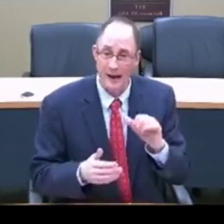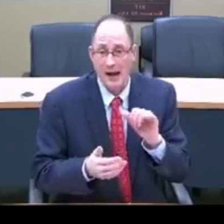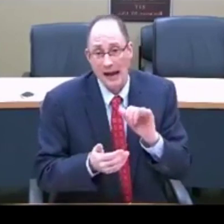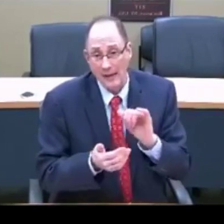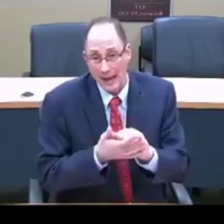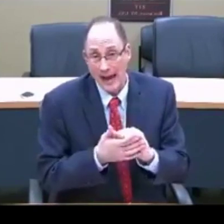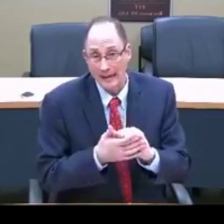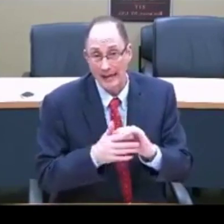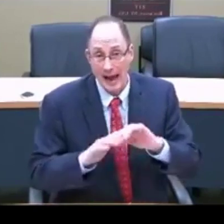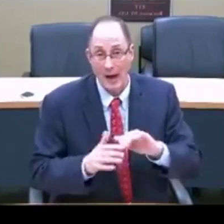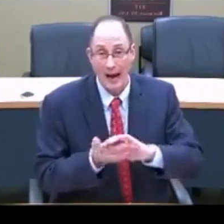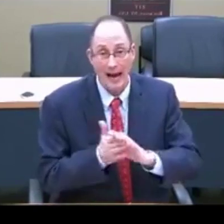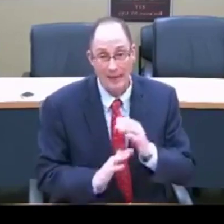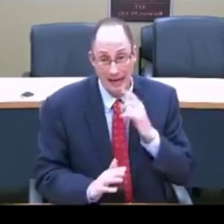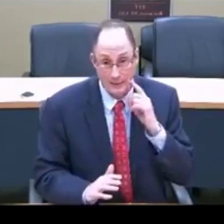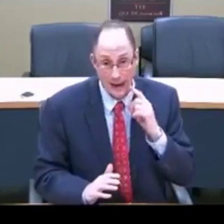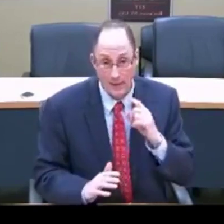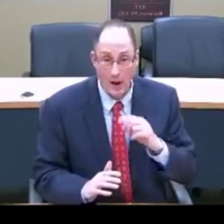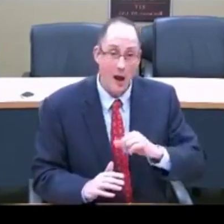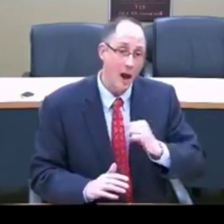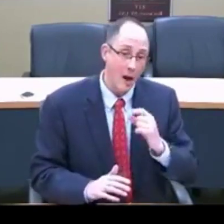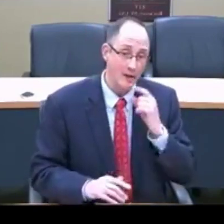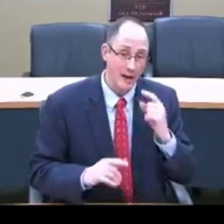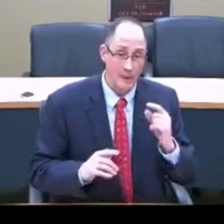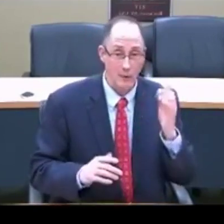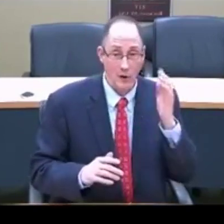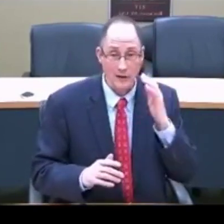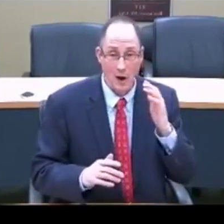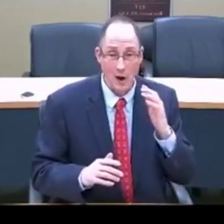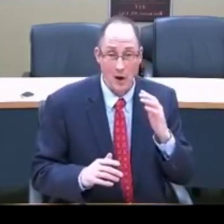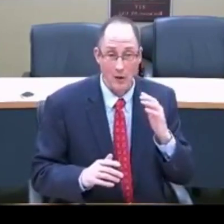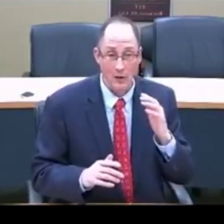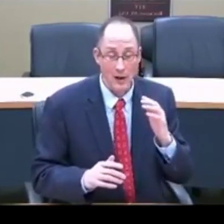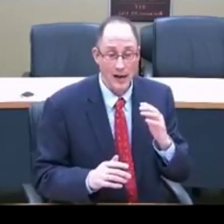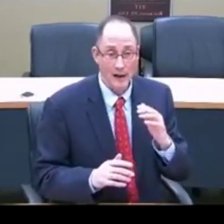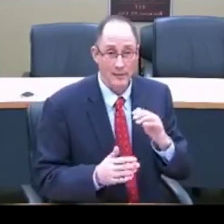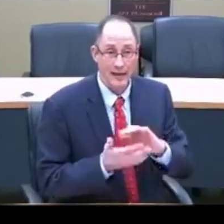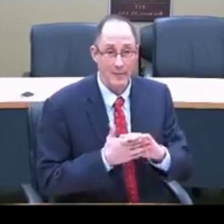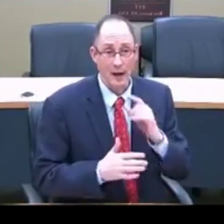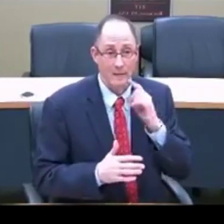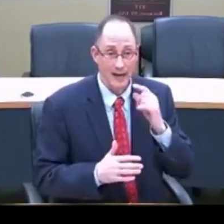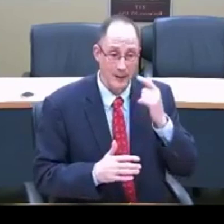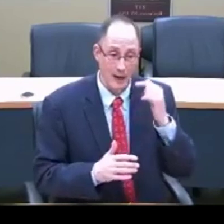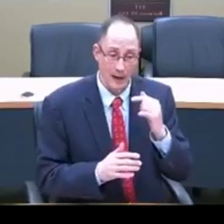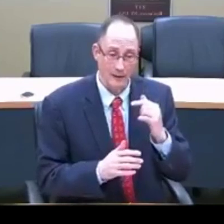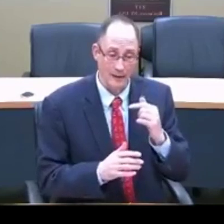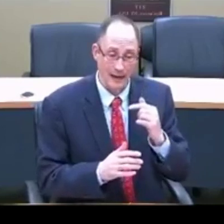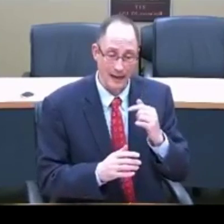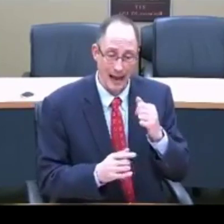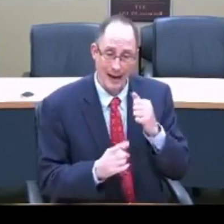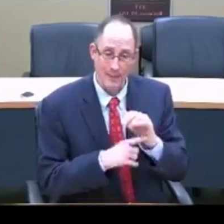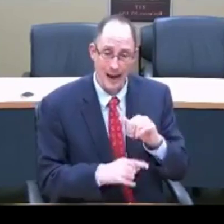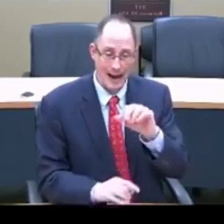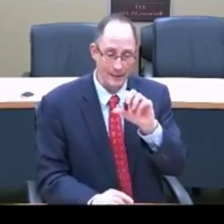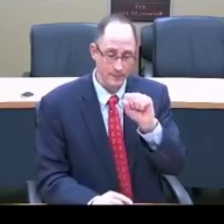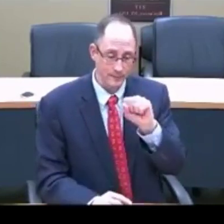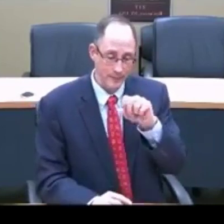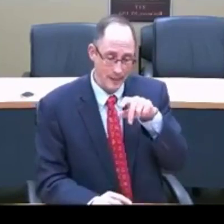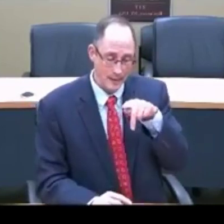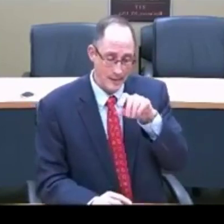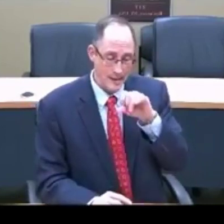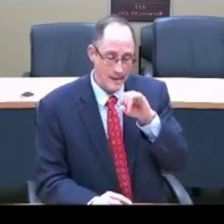yeah. And that's how I became deaf. Other deaf people I know, they become deaf because they got hit by